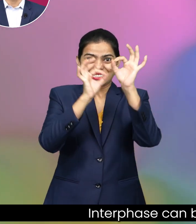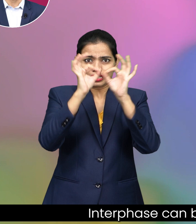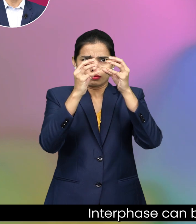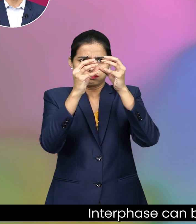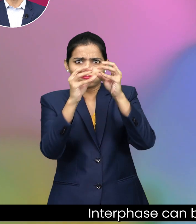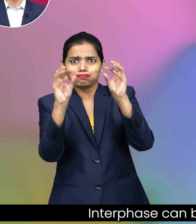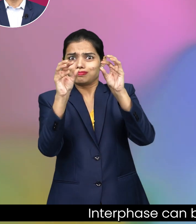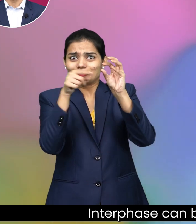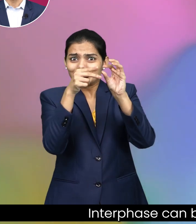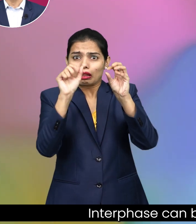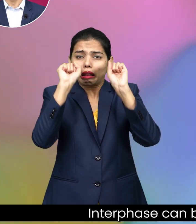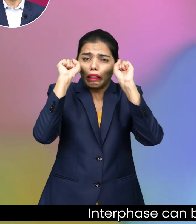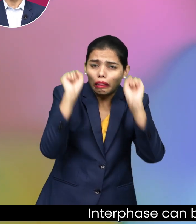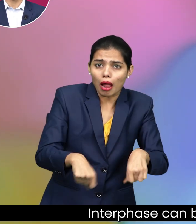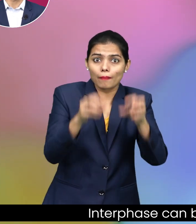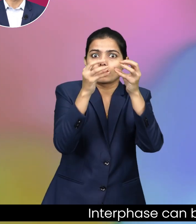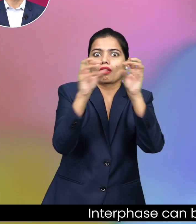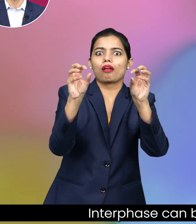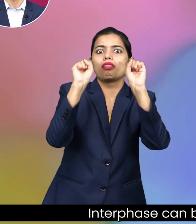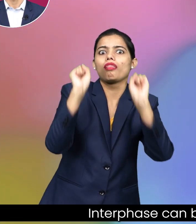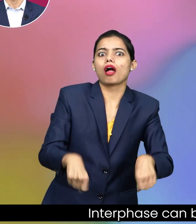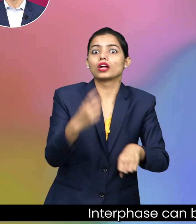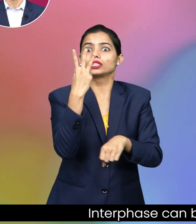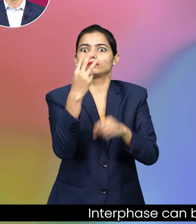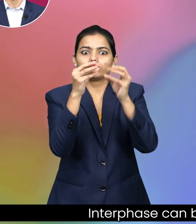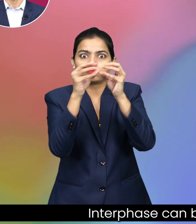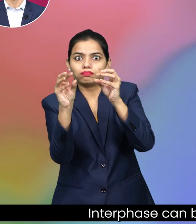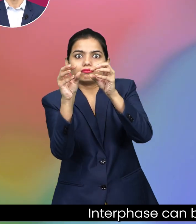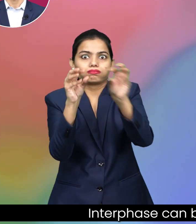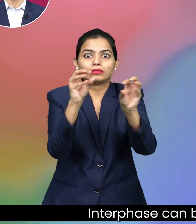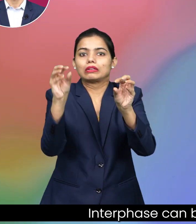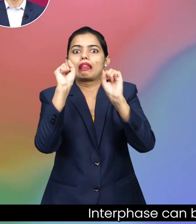Interphase can be divided into three phases.